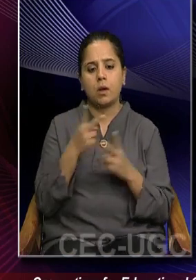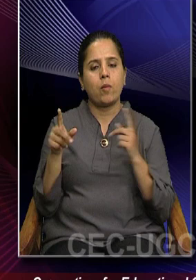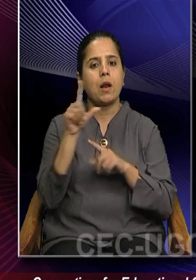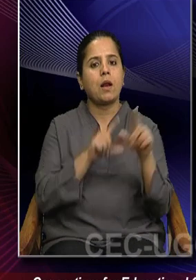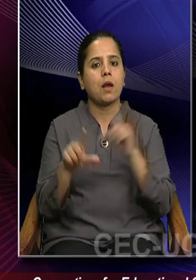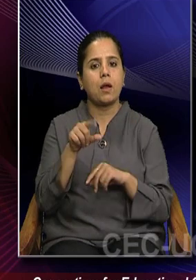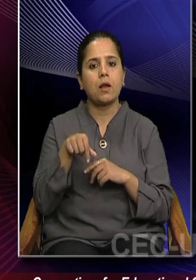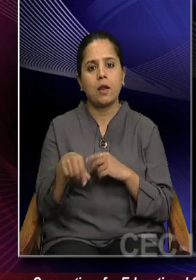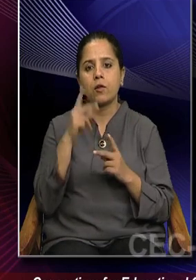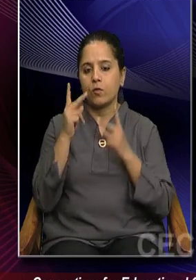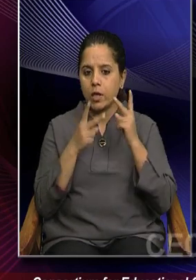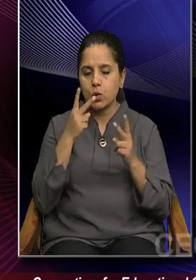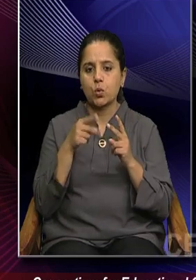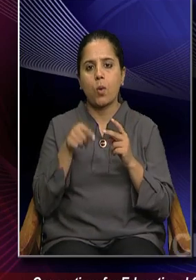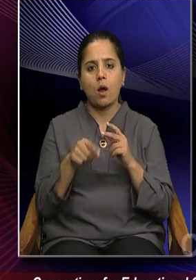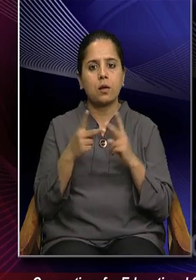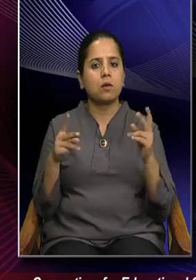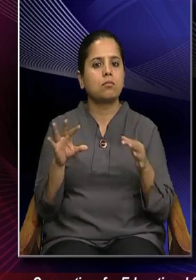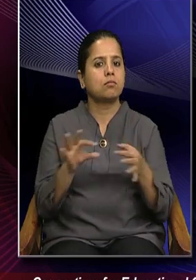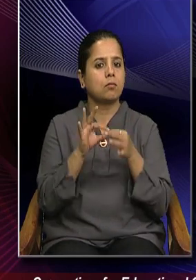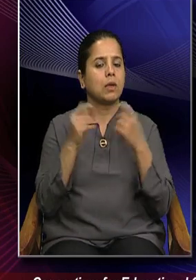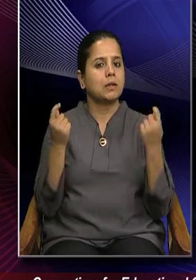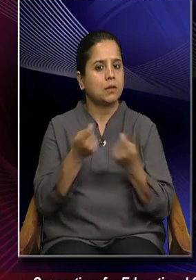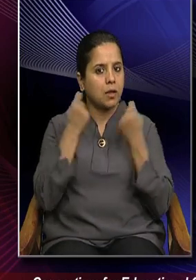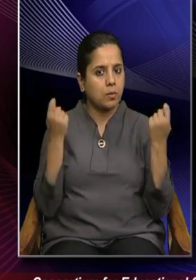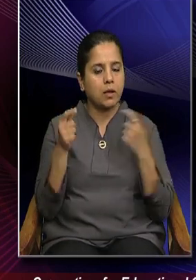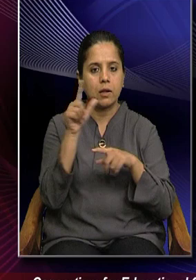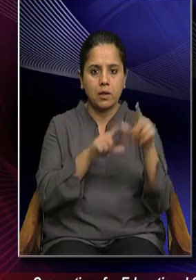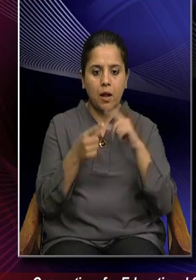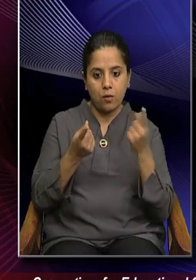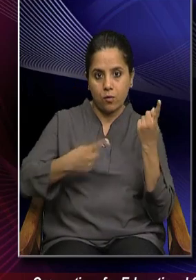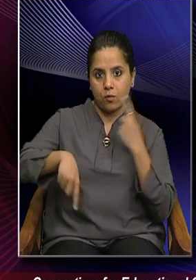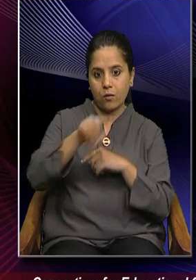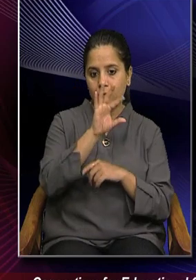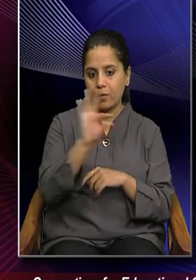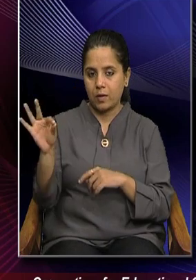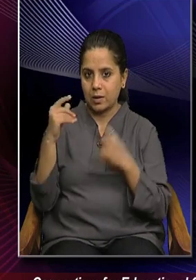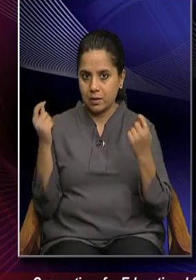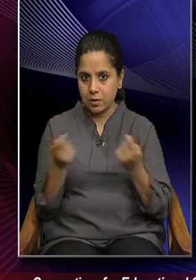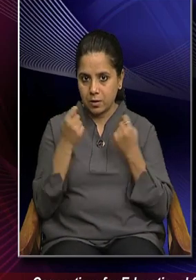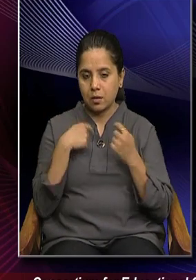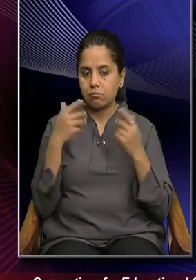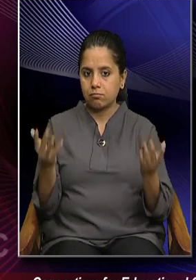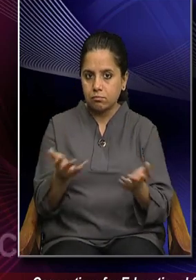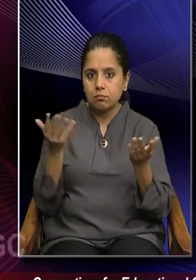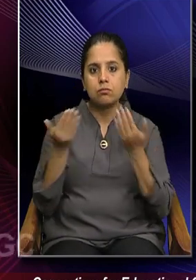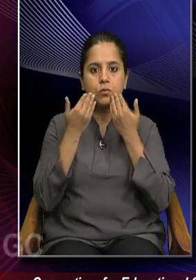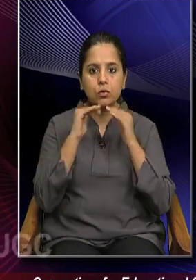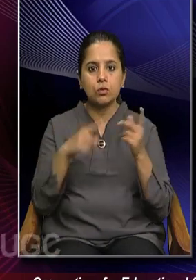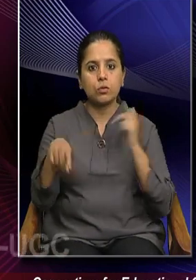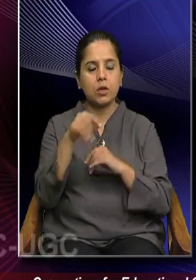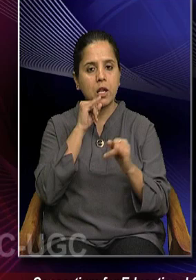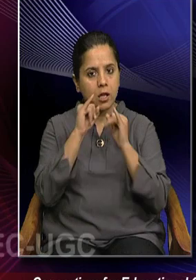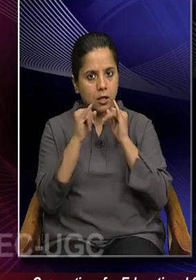multilingual visual aids, celebrate the language week, encourages the student to